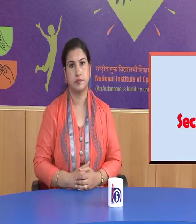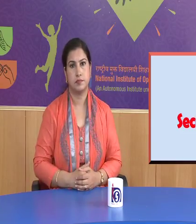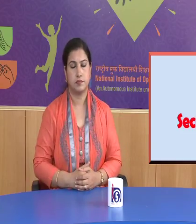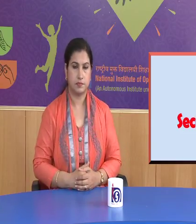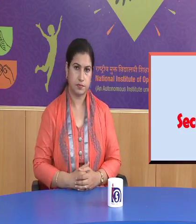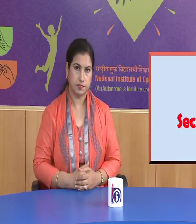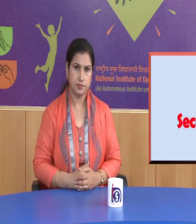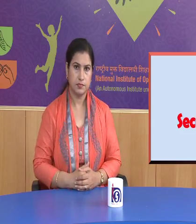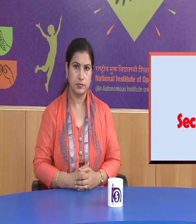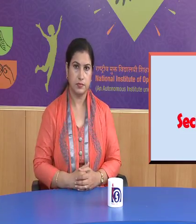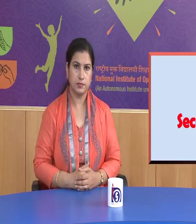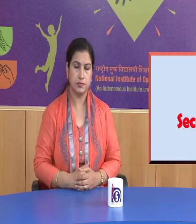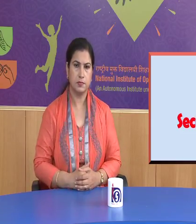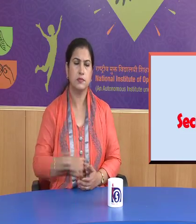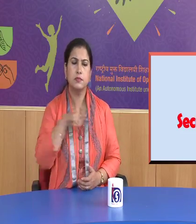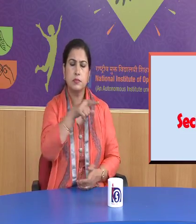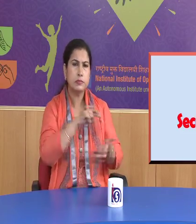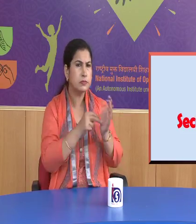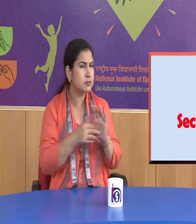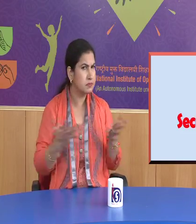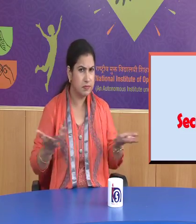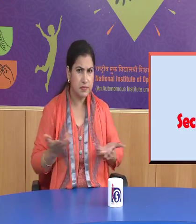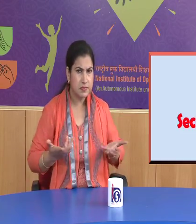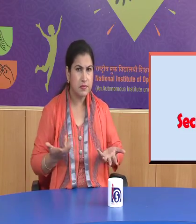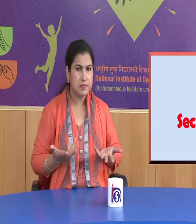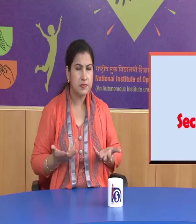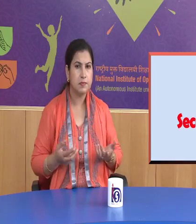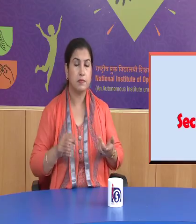Generally speaking, security means absence of fear